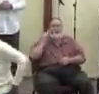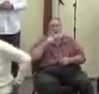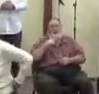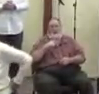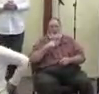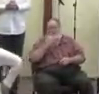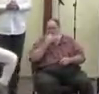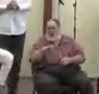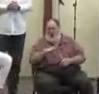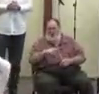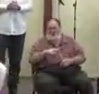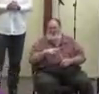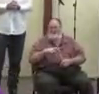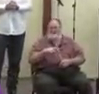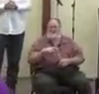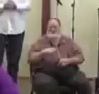whine.